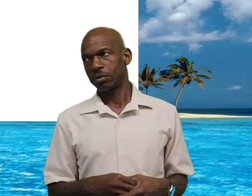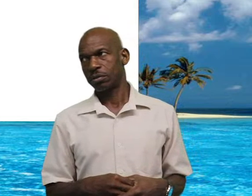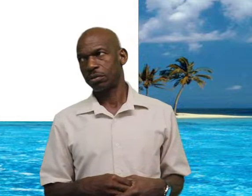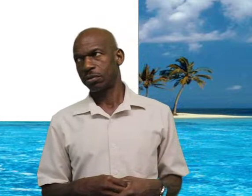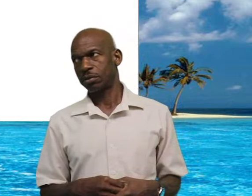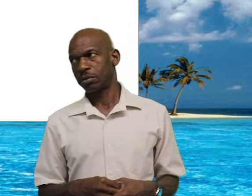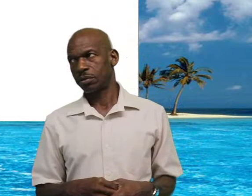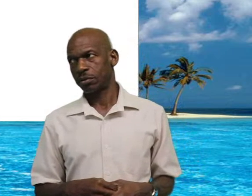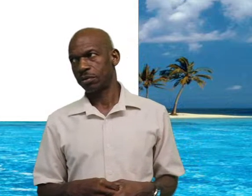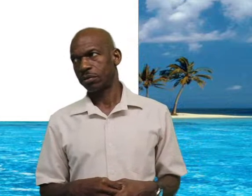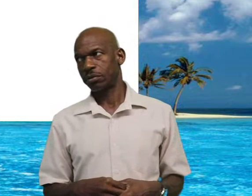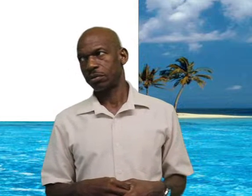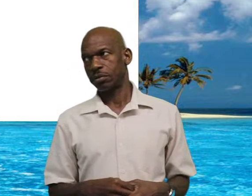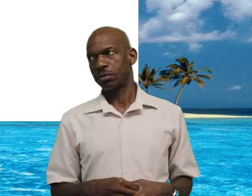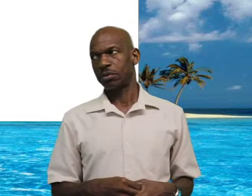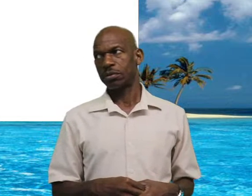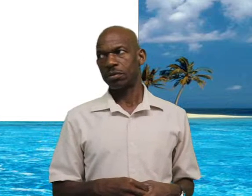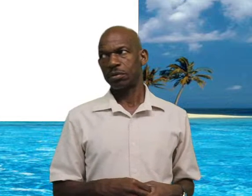has,